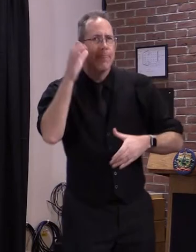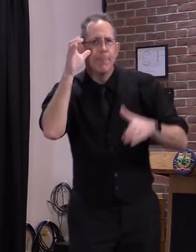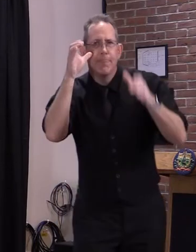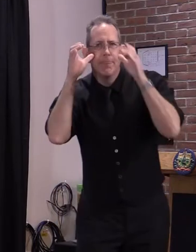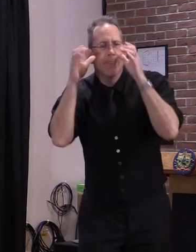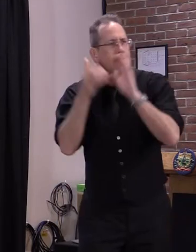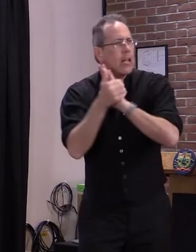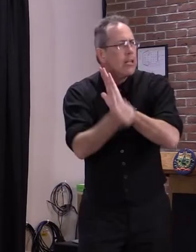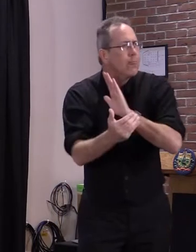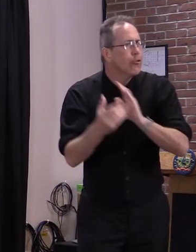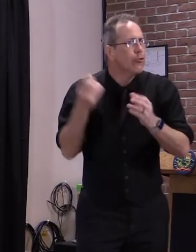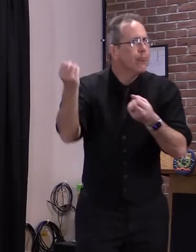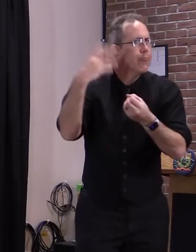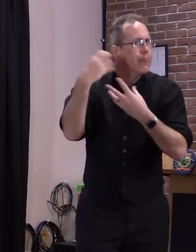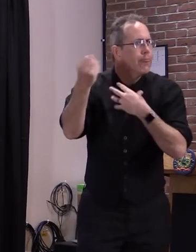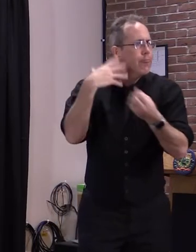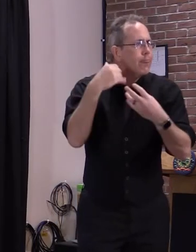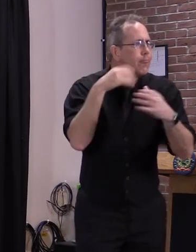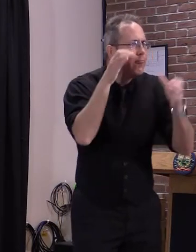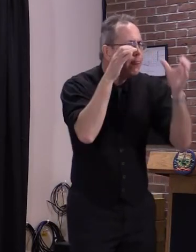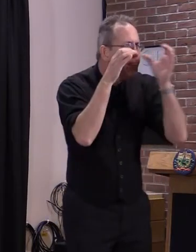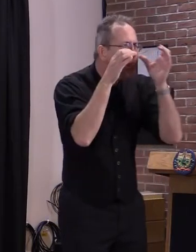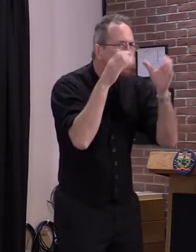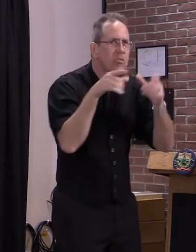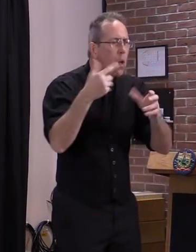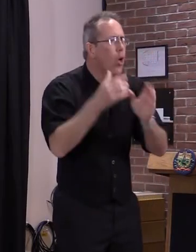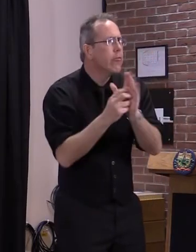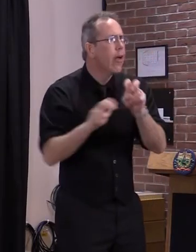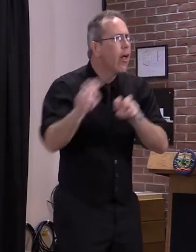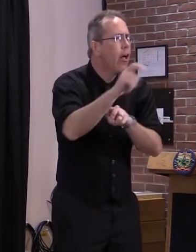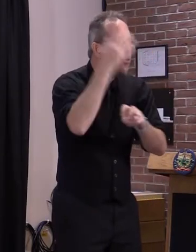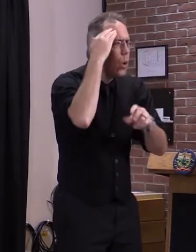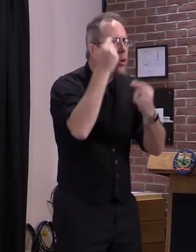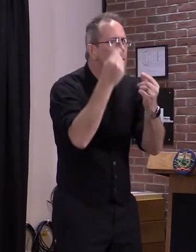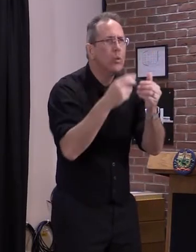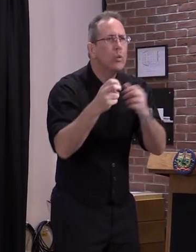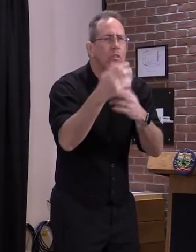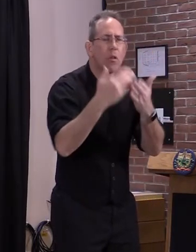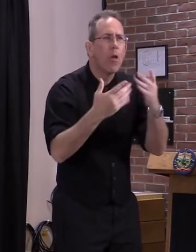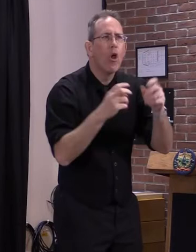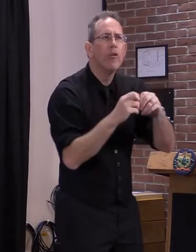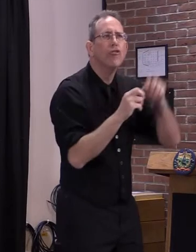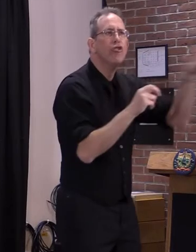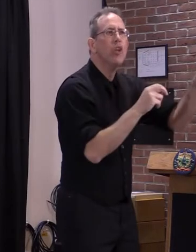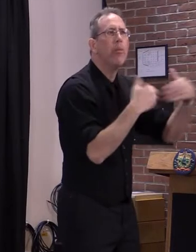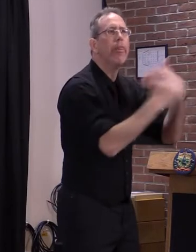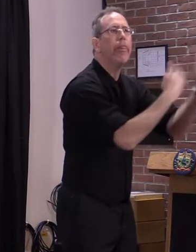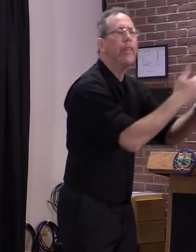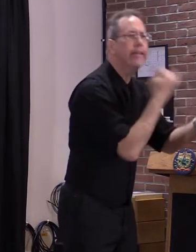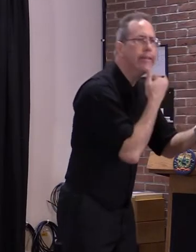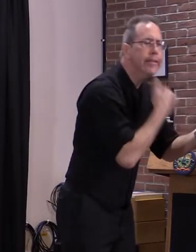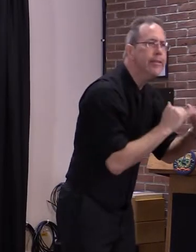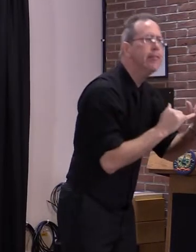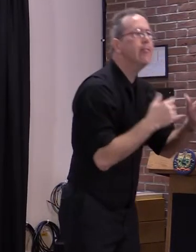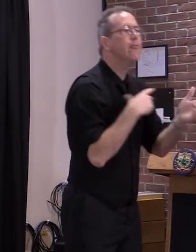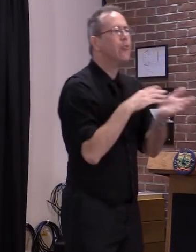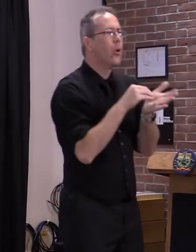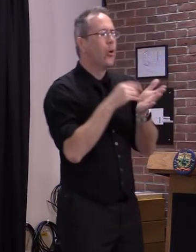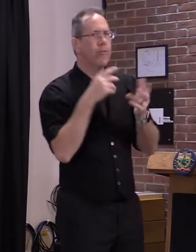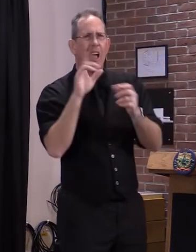before we were, so we were able to avoid some of their mistakes. We also started